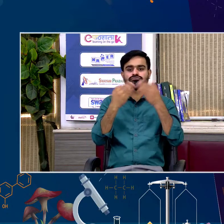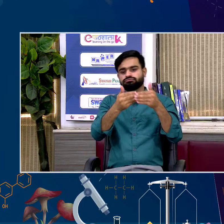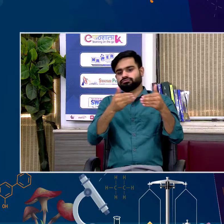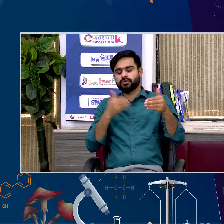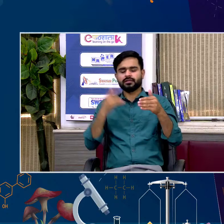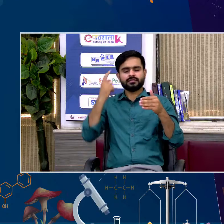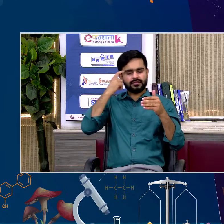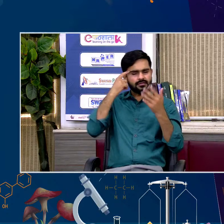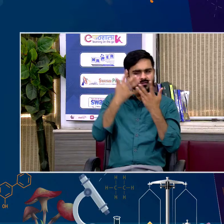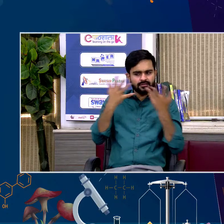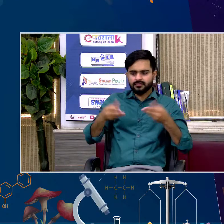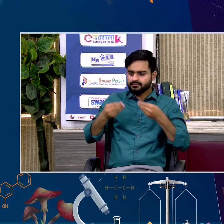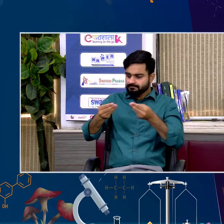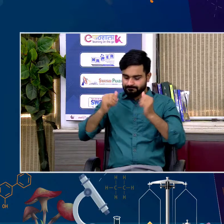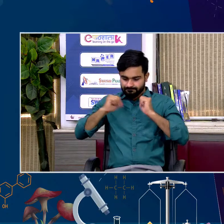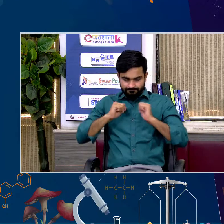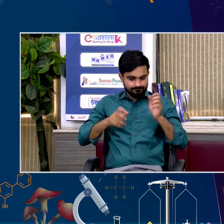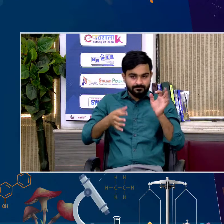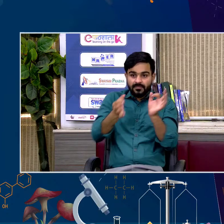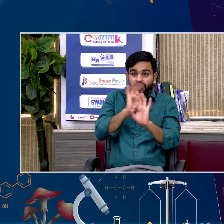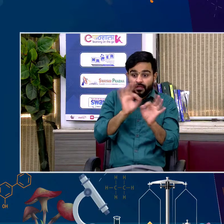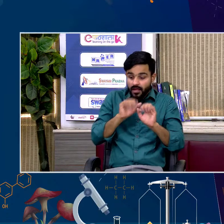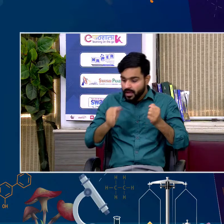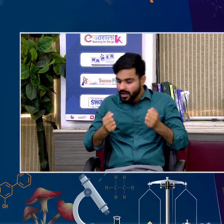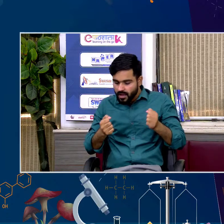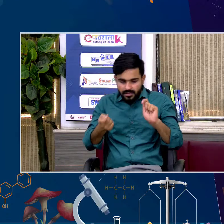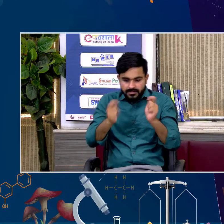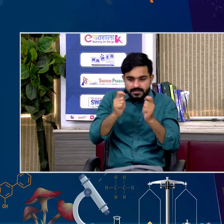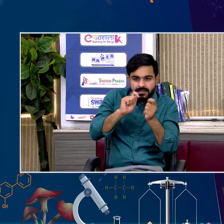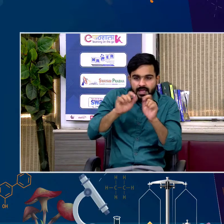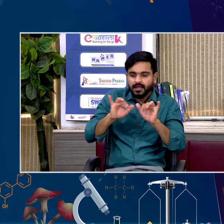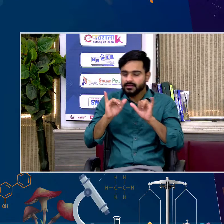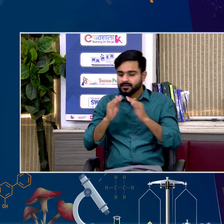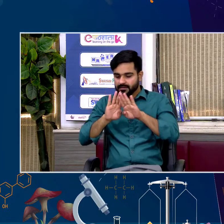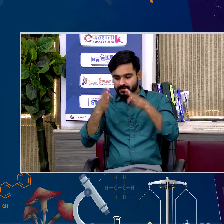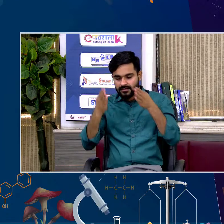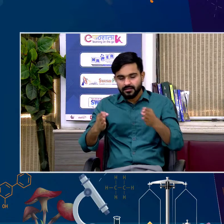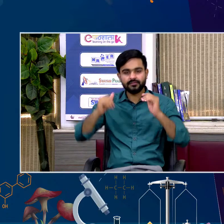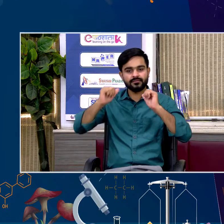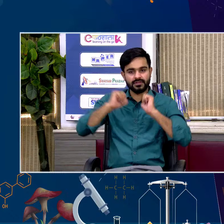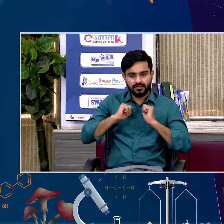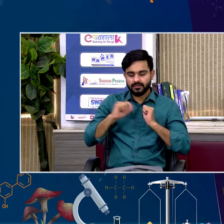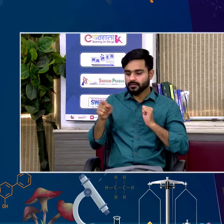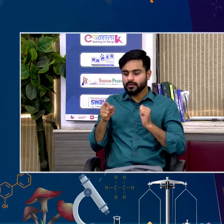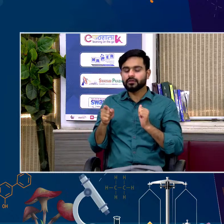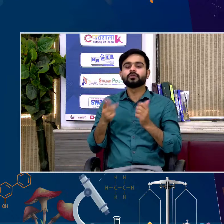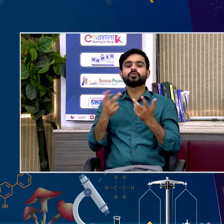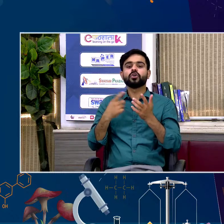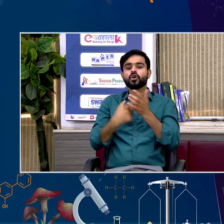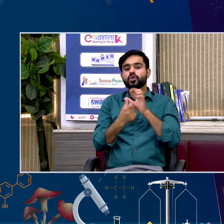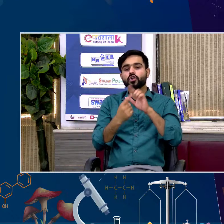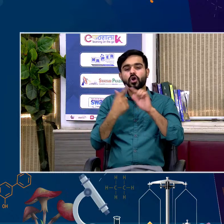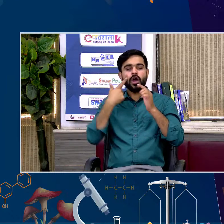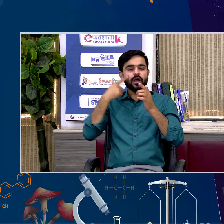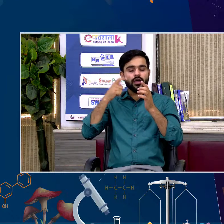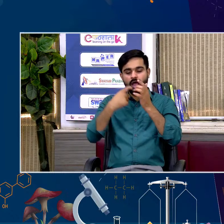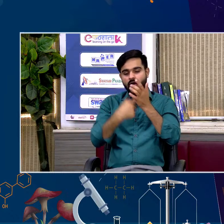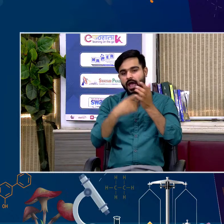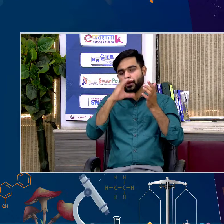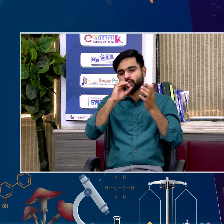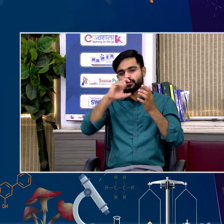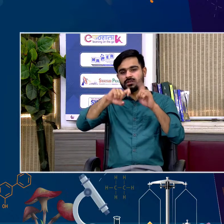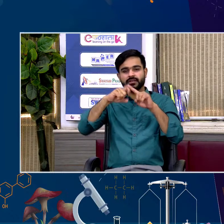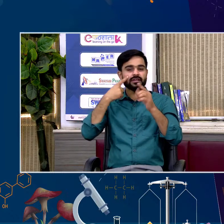an alternate seating arrangement. So rather than sitting on a table or chair, he's sitting on a rocking chair. So, when